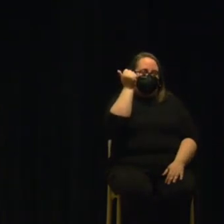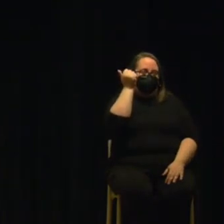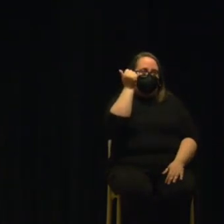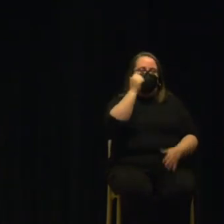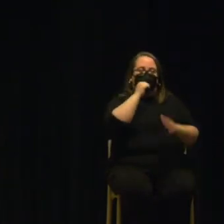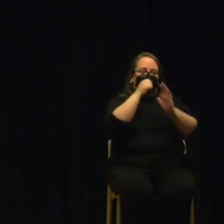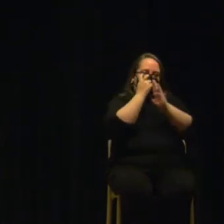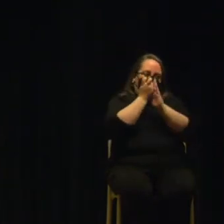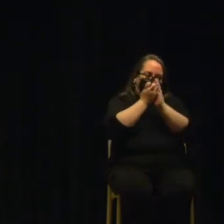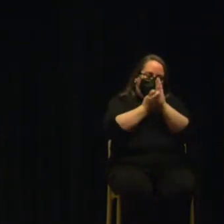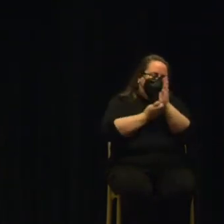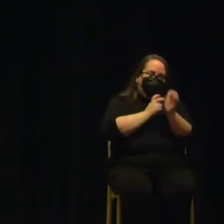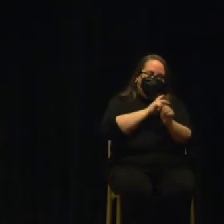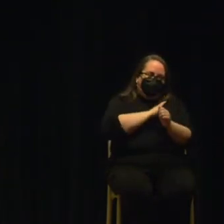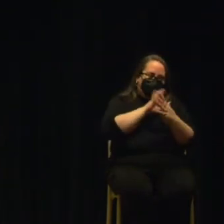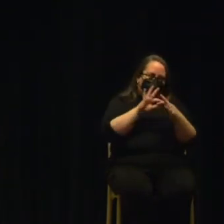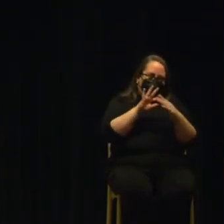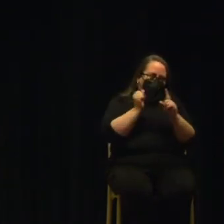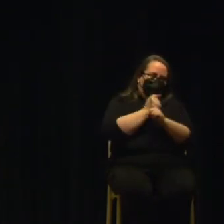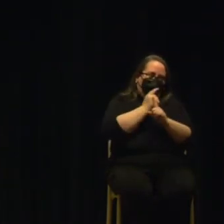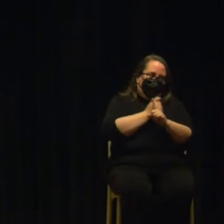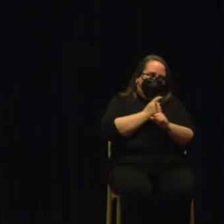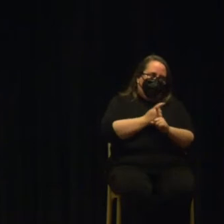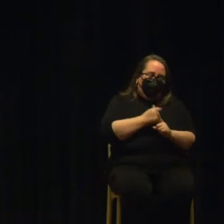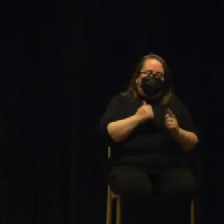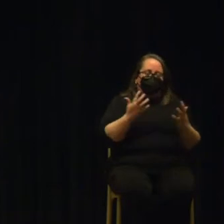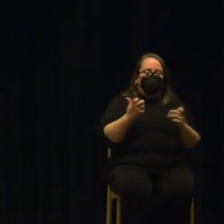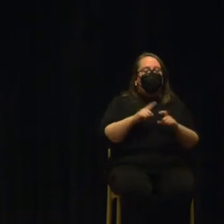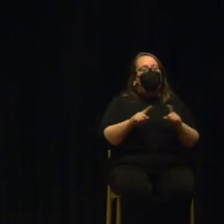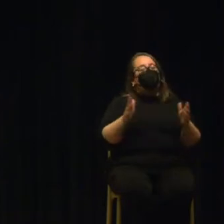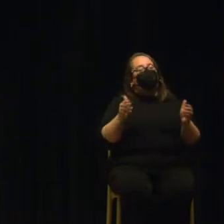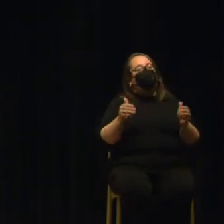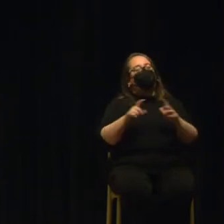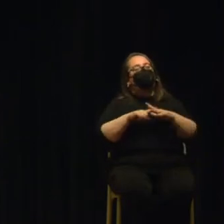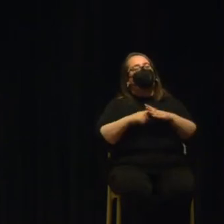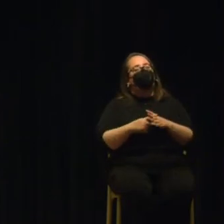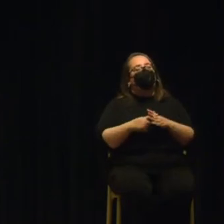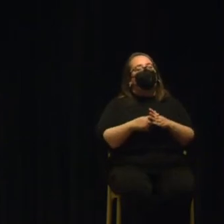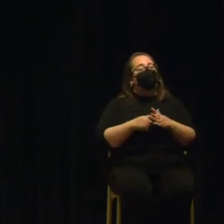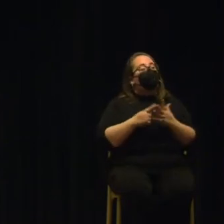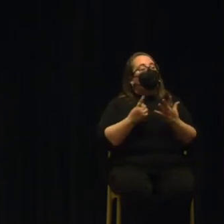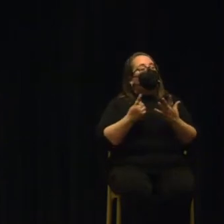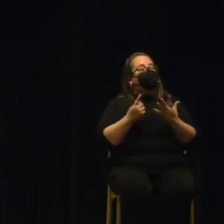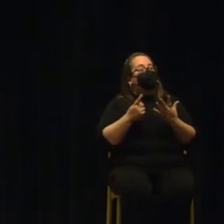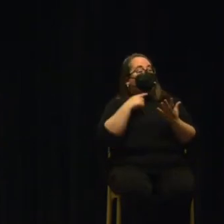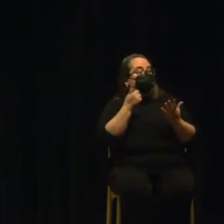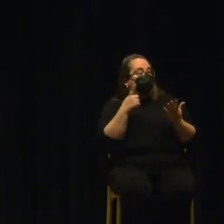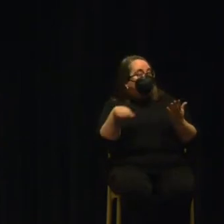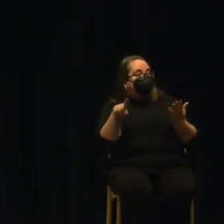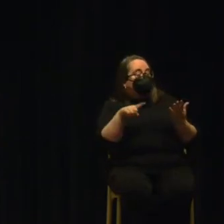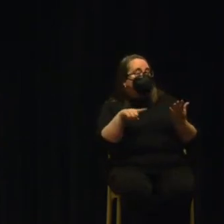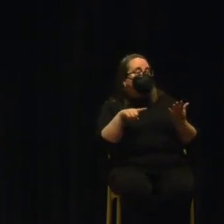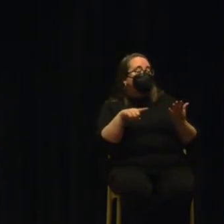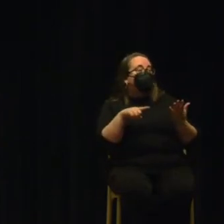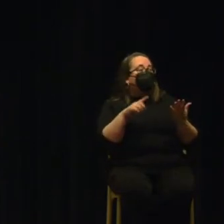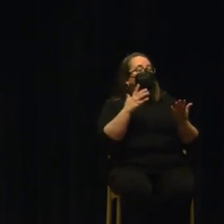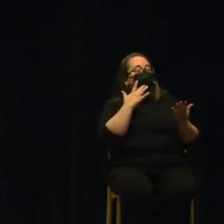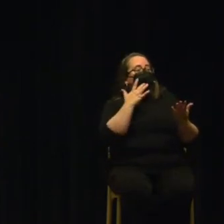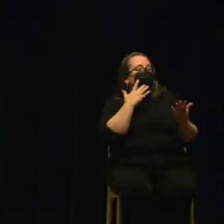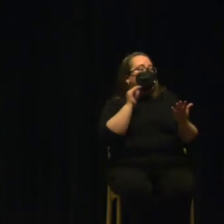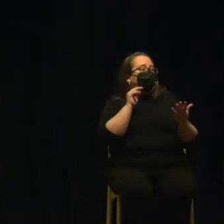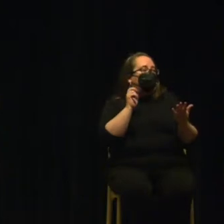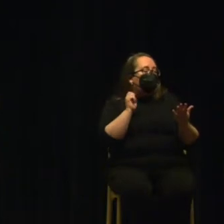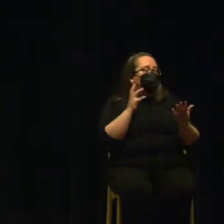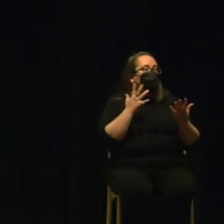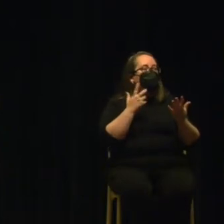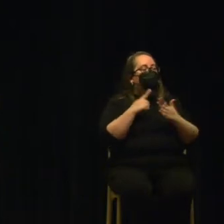personal territories I really want to go into. But let's start to give people just a bit of a taste of the tone and